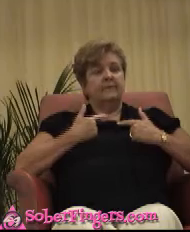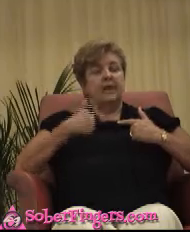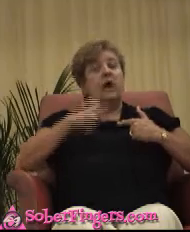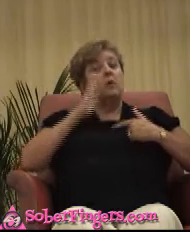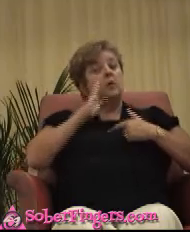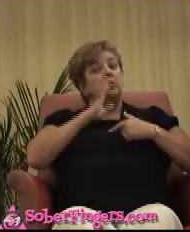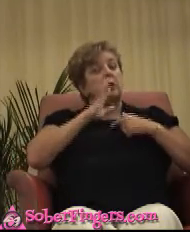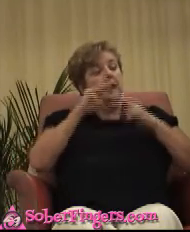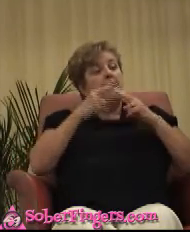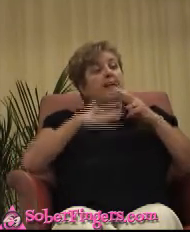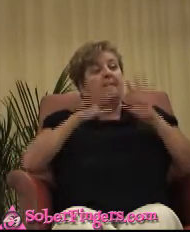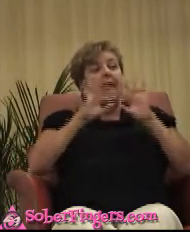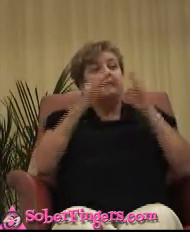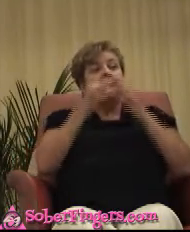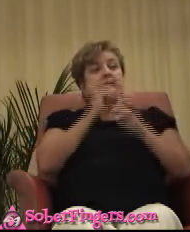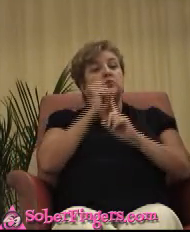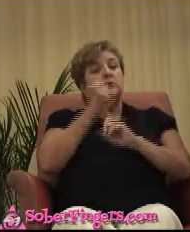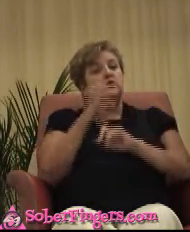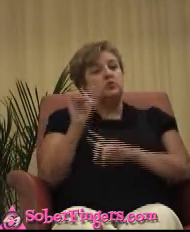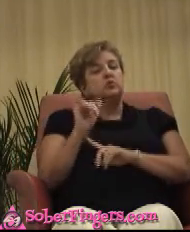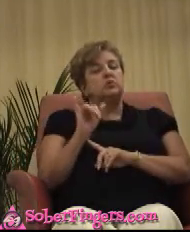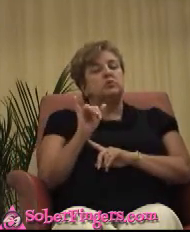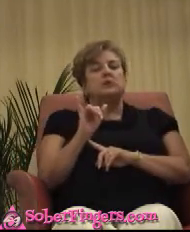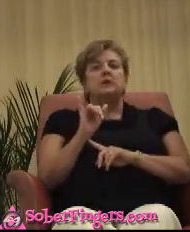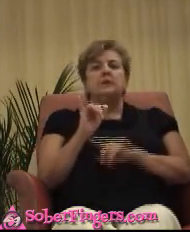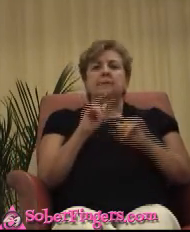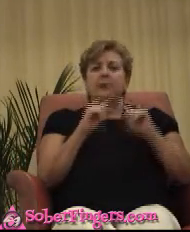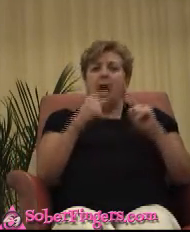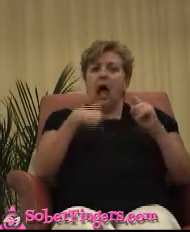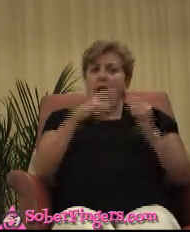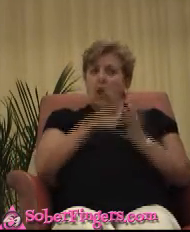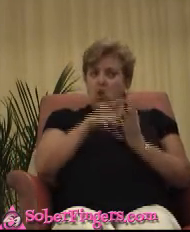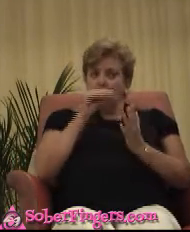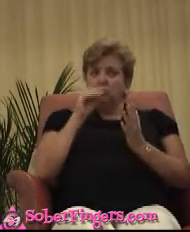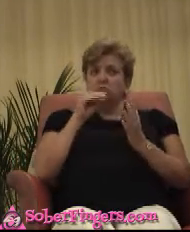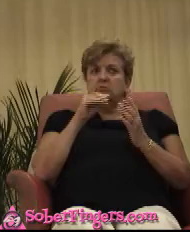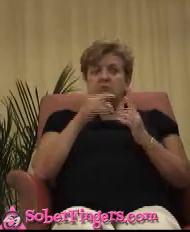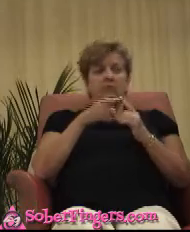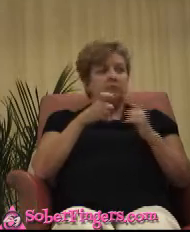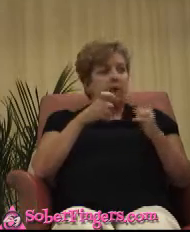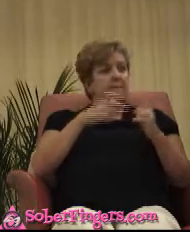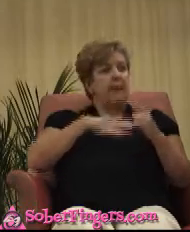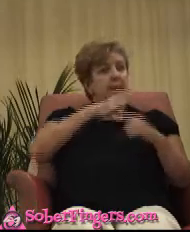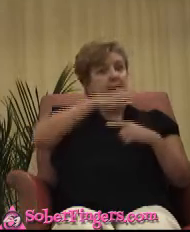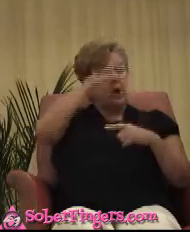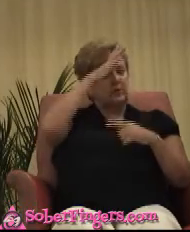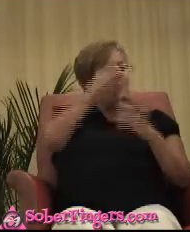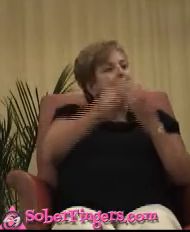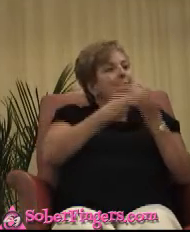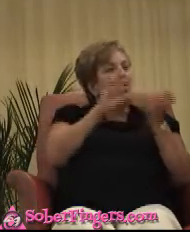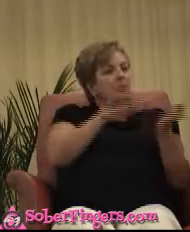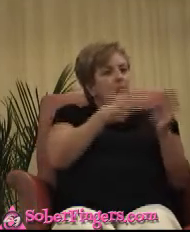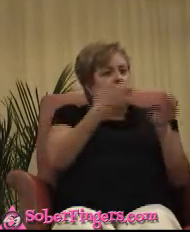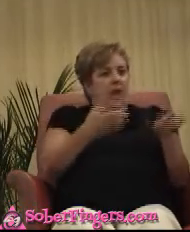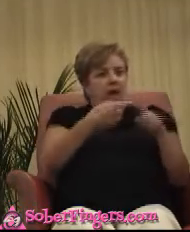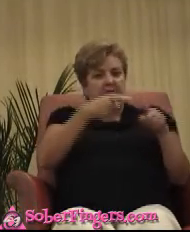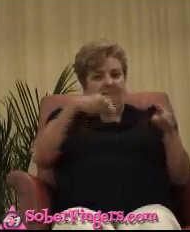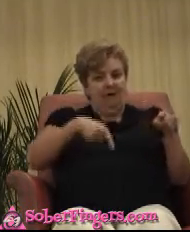situation, I had been taught, even by 2 parents who died from this disease, to always do my